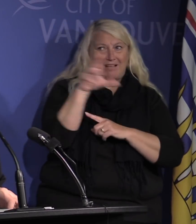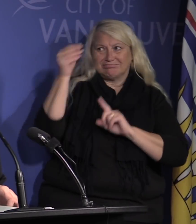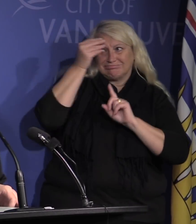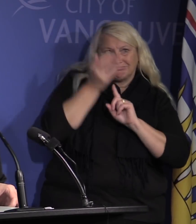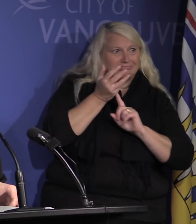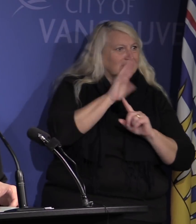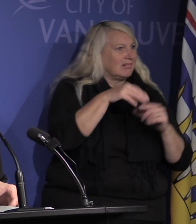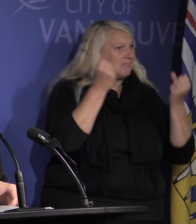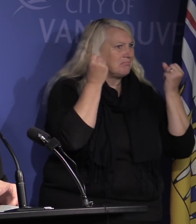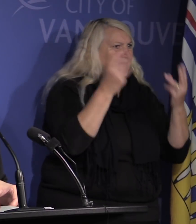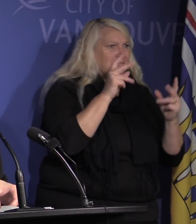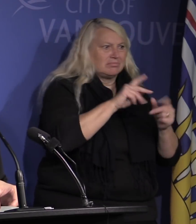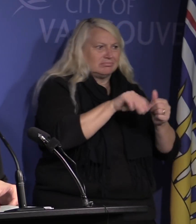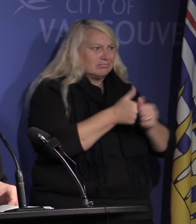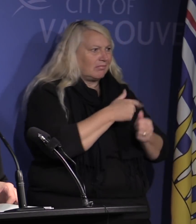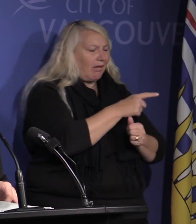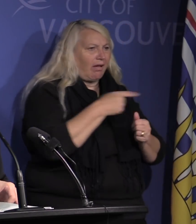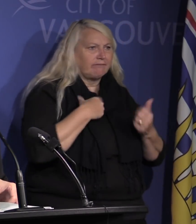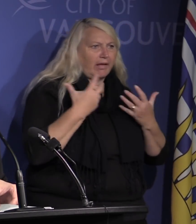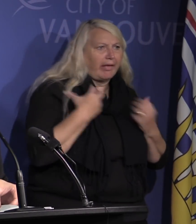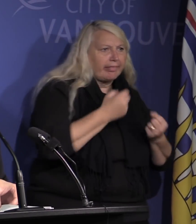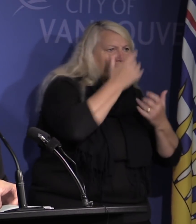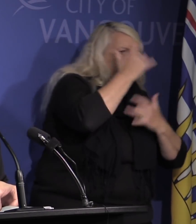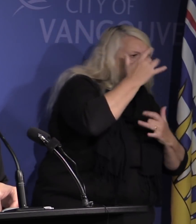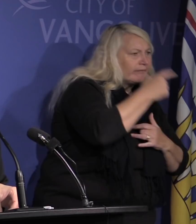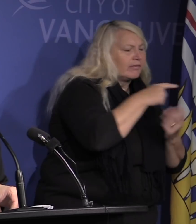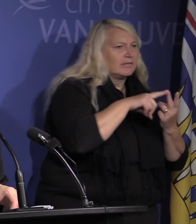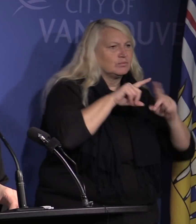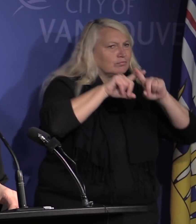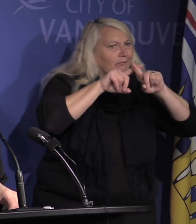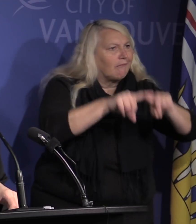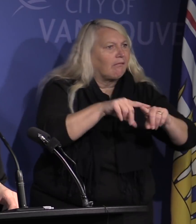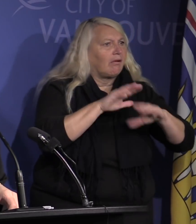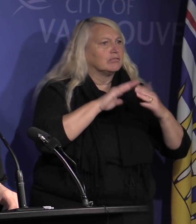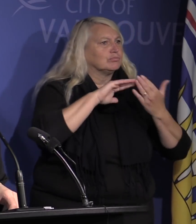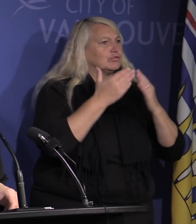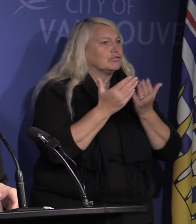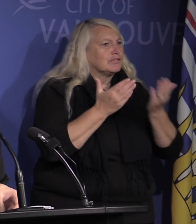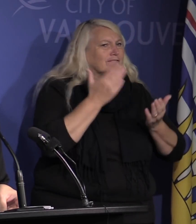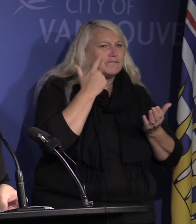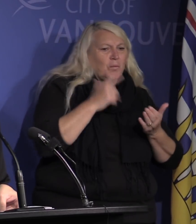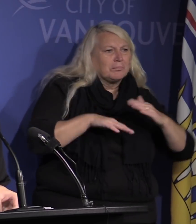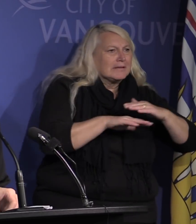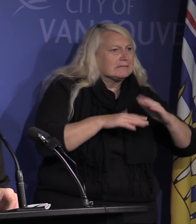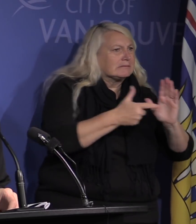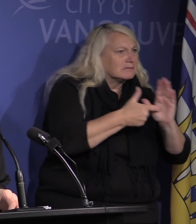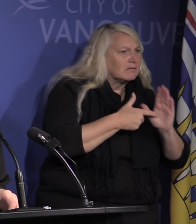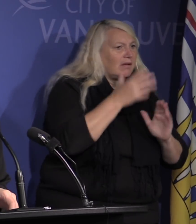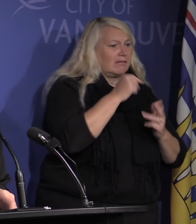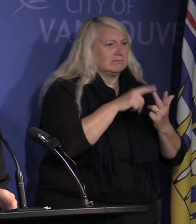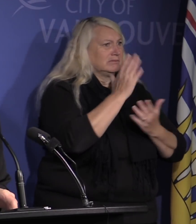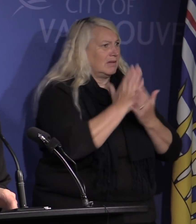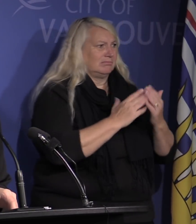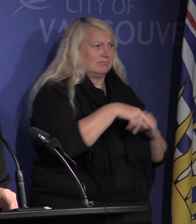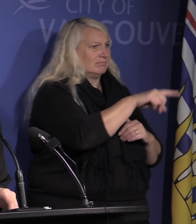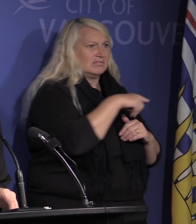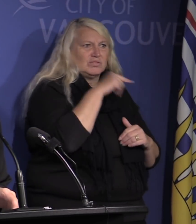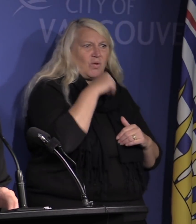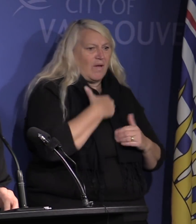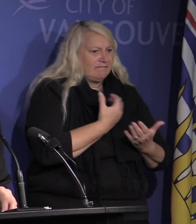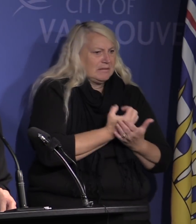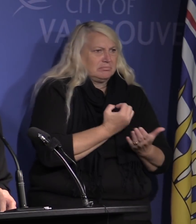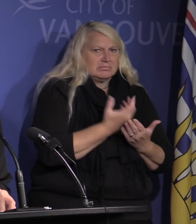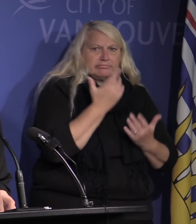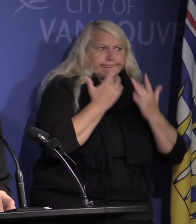with underlying health conditions, rely on community services for basic needs, and often have very low economic